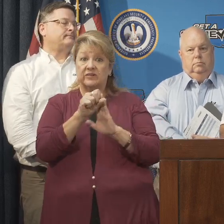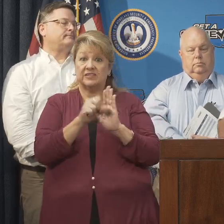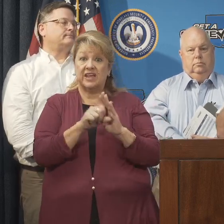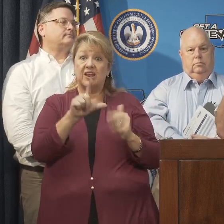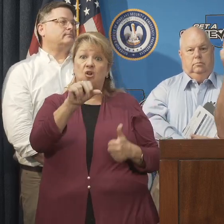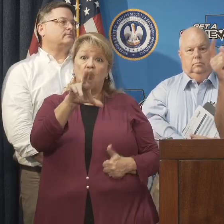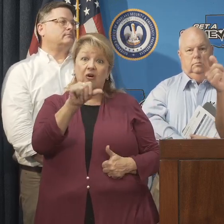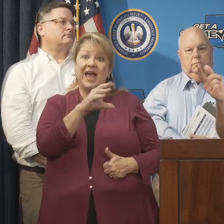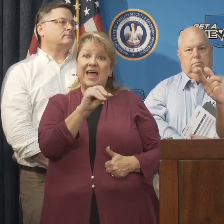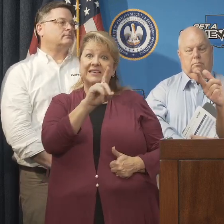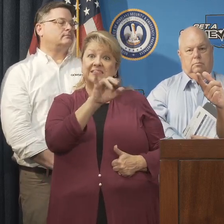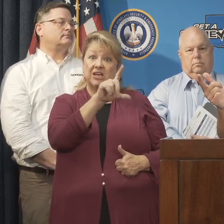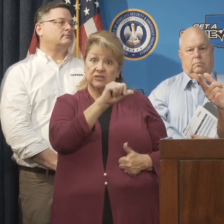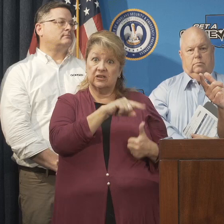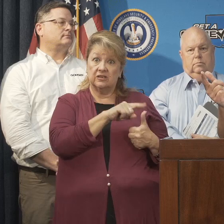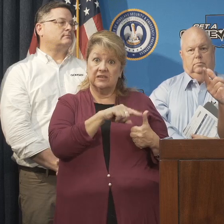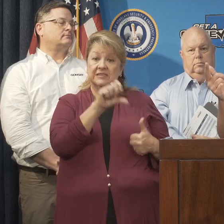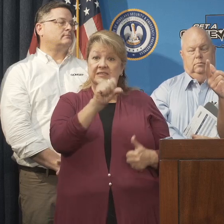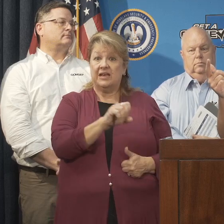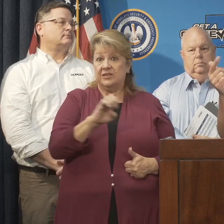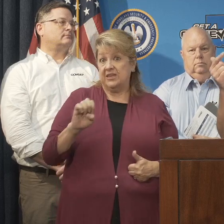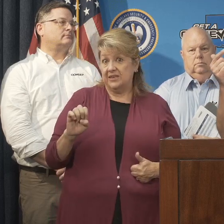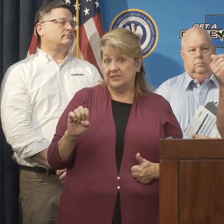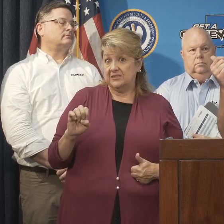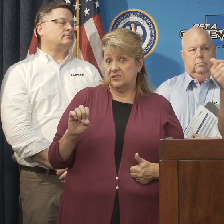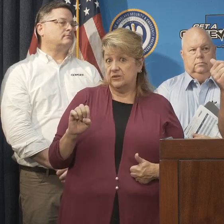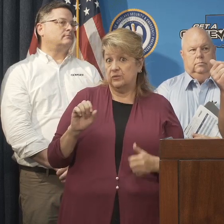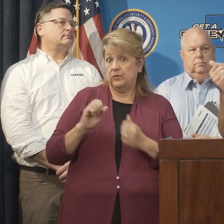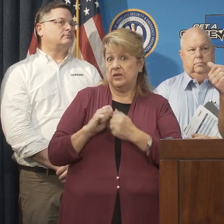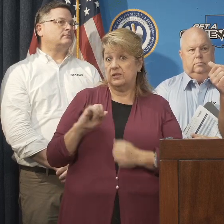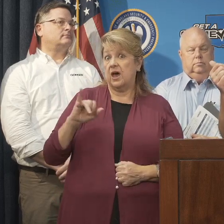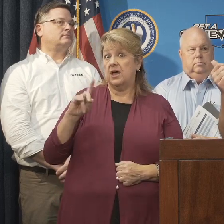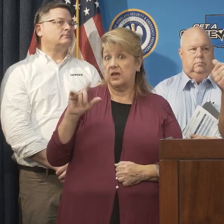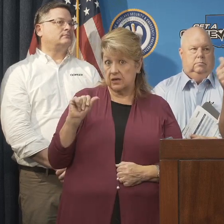and Delta, and really southeastern Louisiana because of